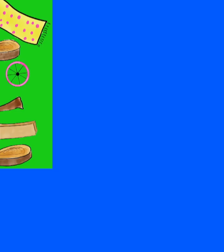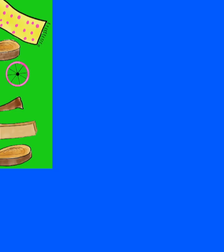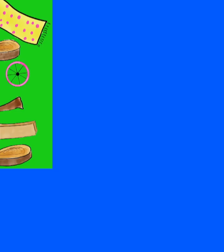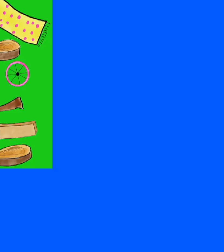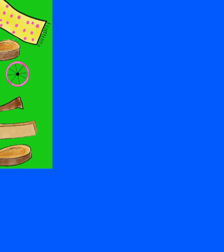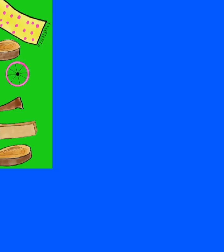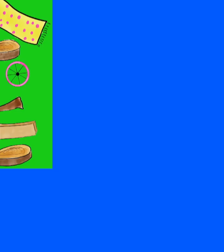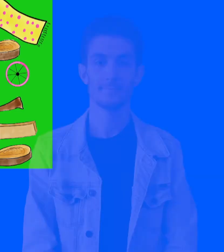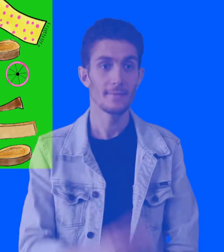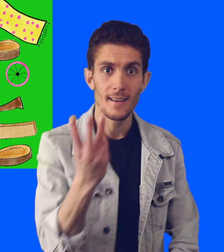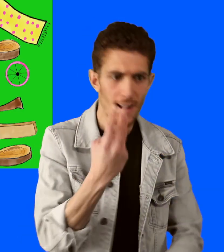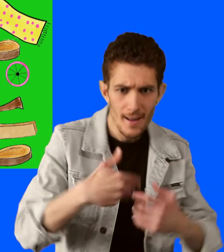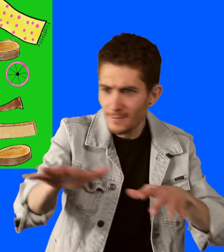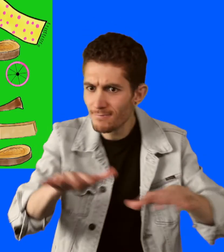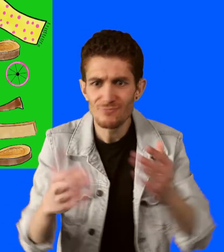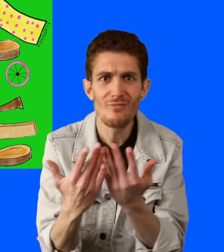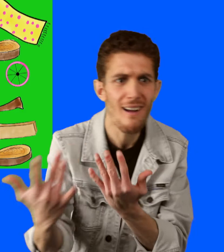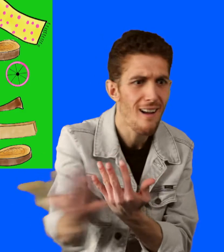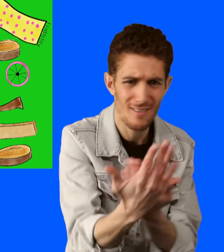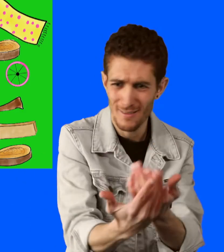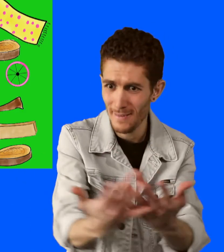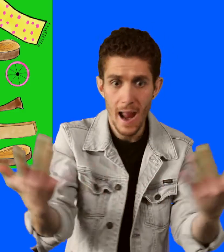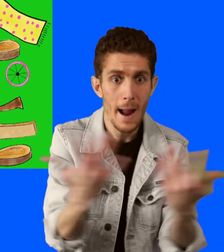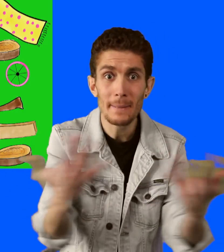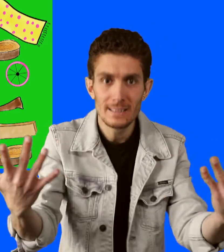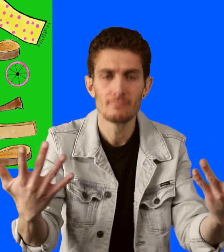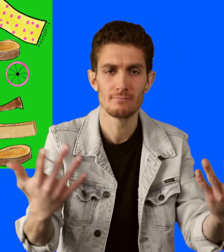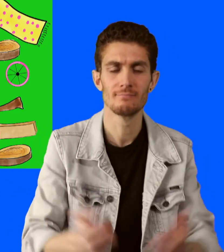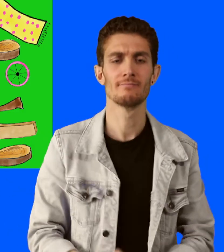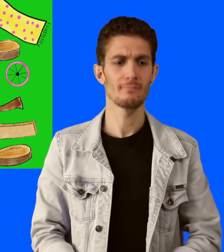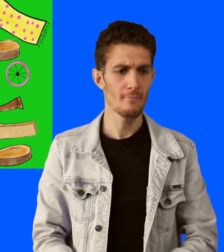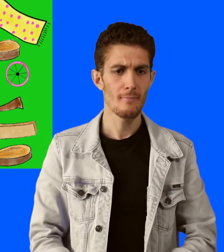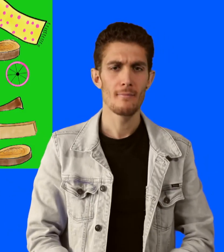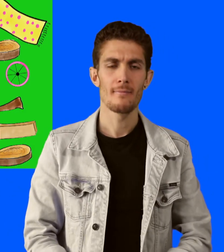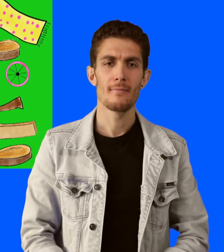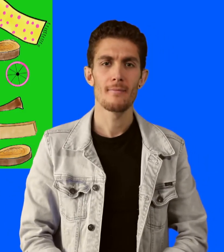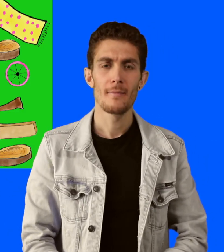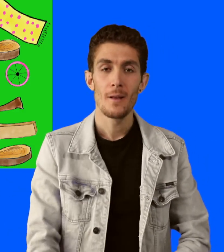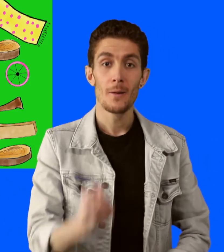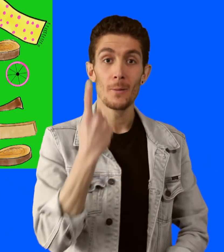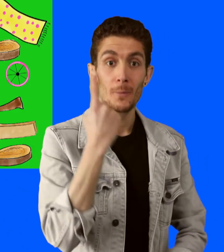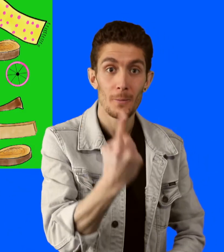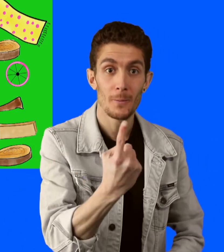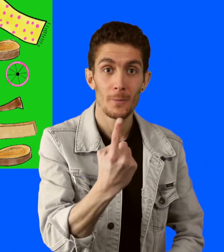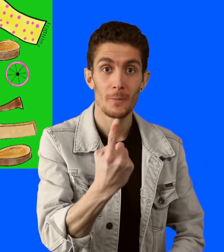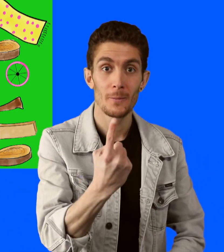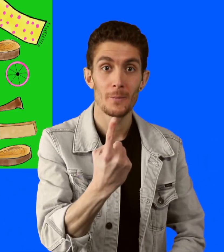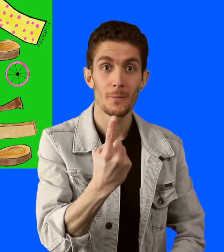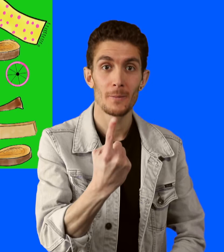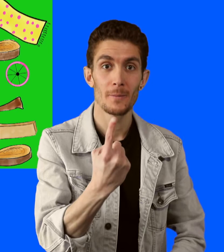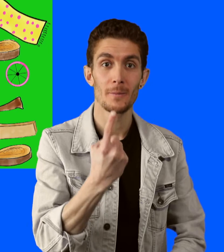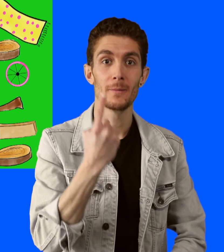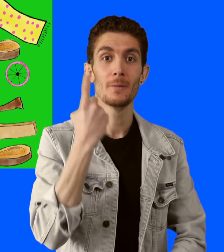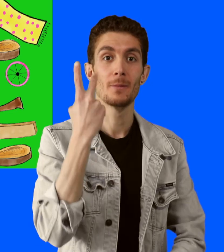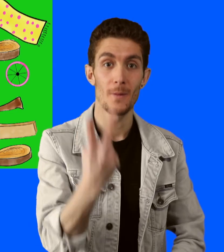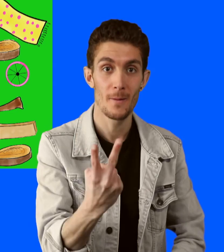the objects on the grass how many bits are there asked the teacher hattie hedgehog counted them